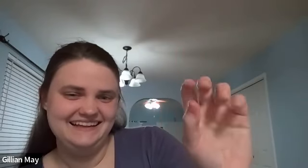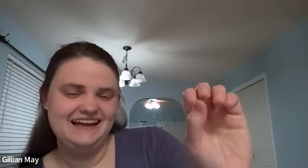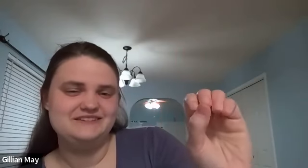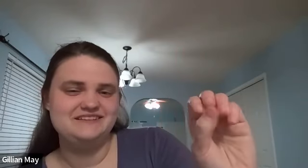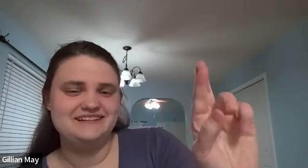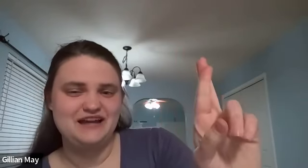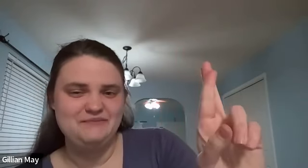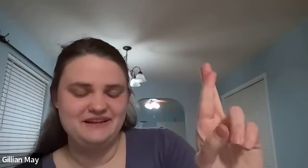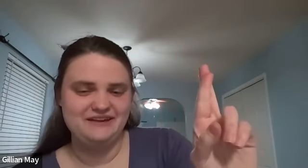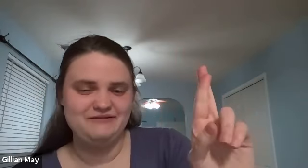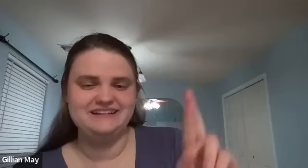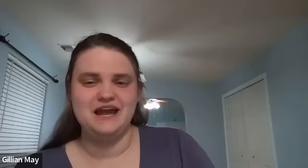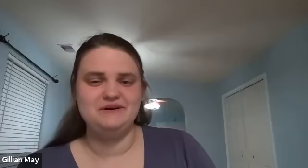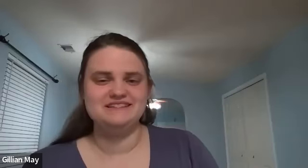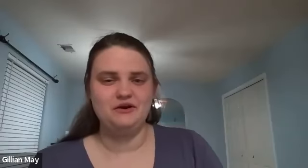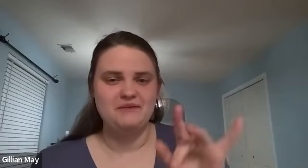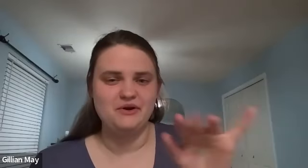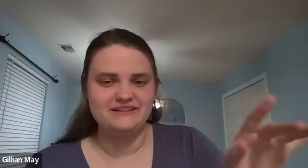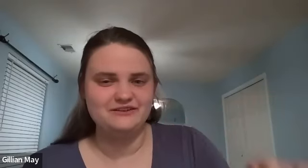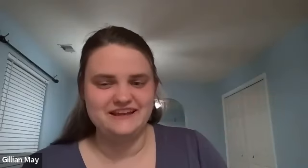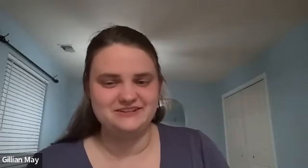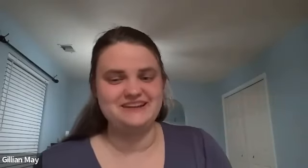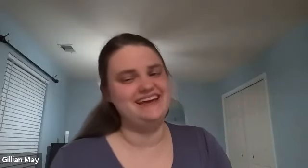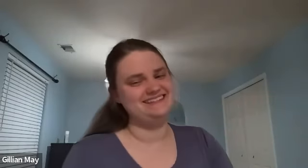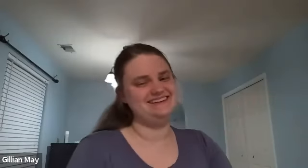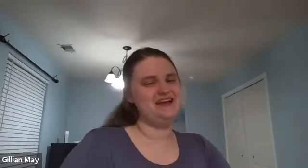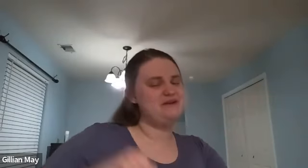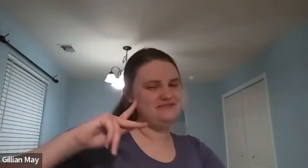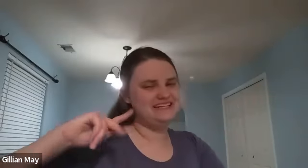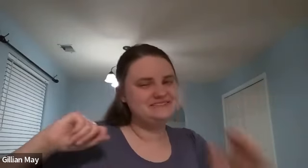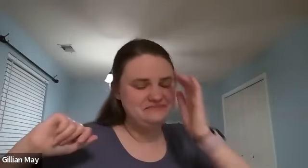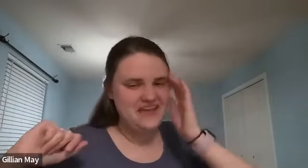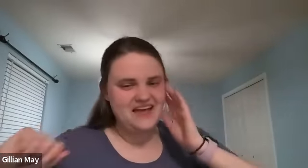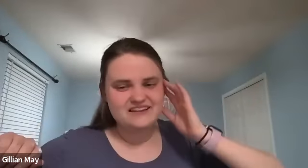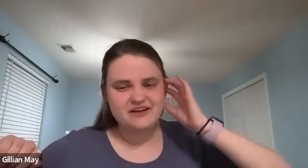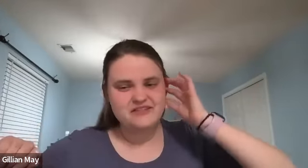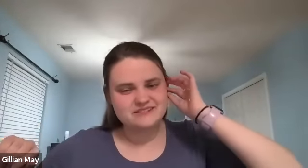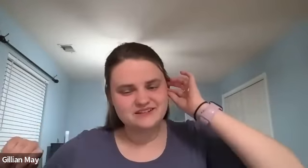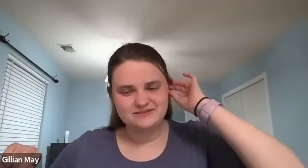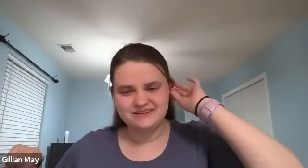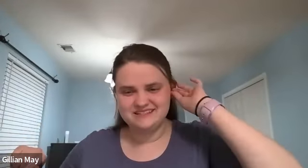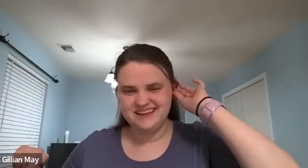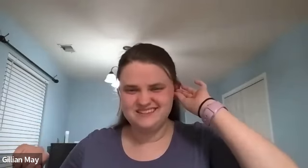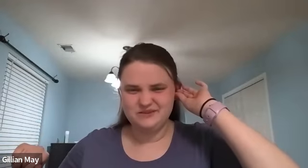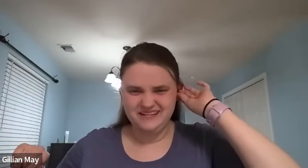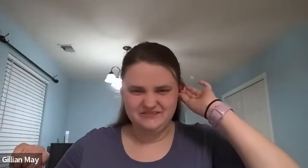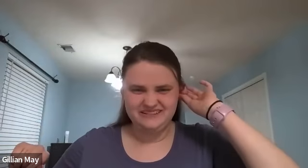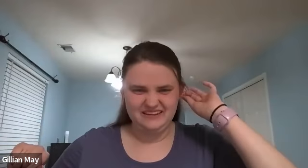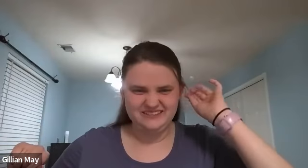I could see you guys getting ready to type, and I was like, okay, I'm going a little faster now. Yes. Okay, perfect. I thought that one's a good one because it's got so many different letters in